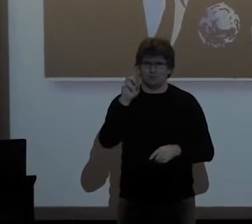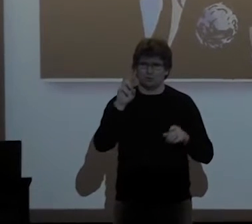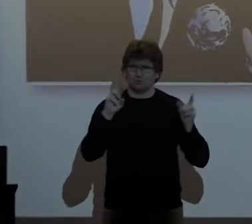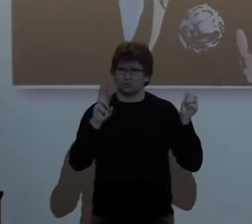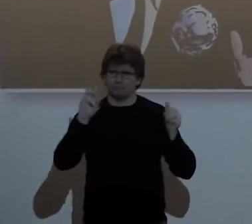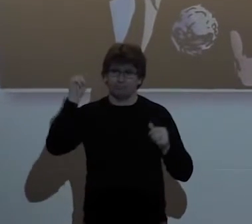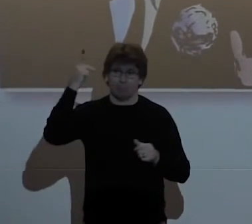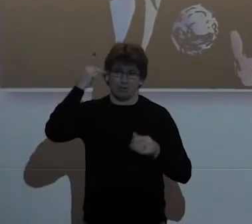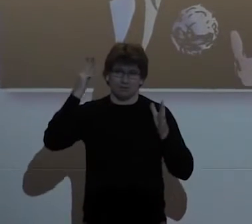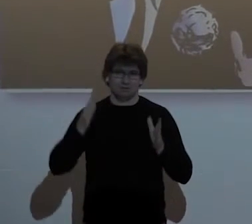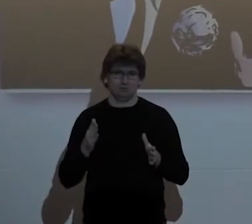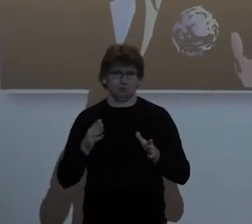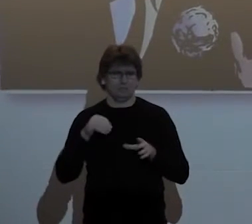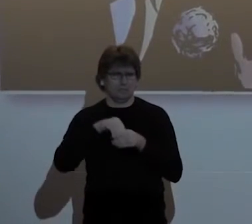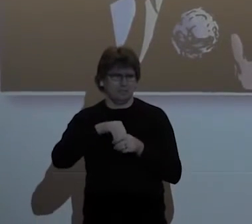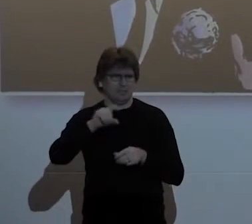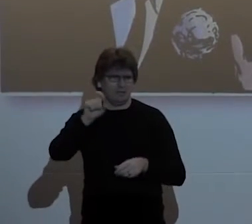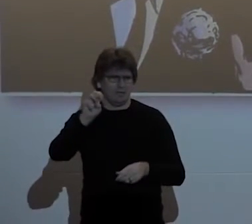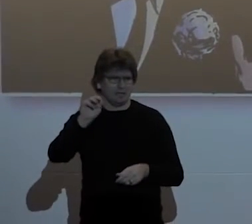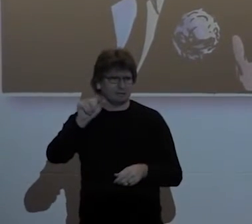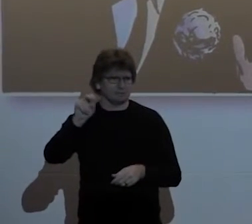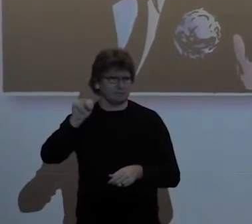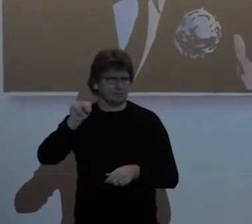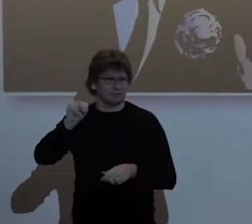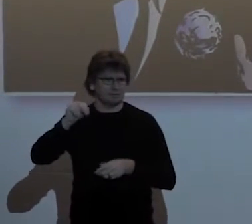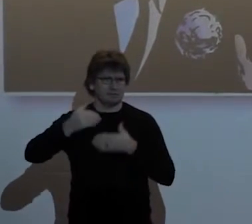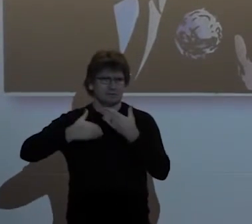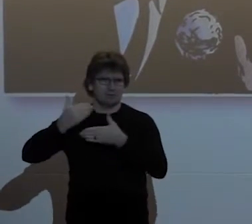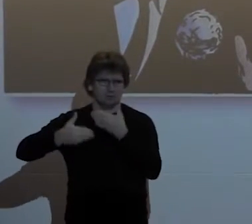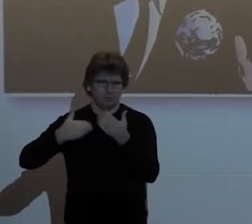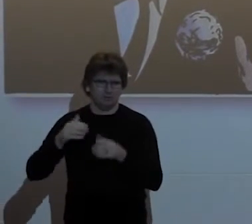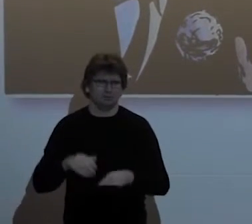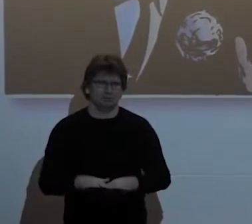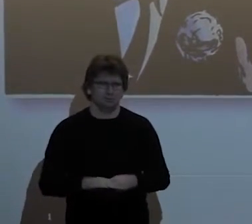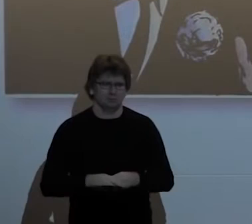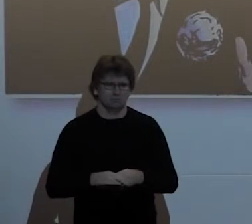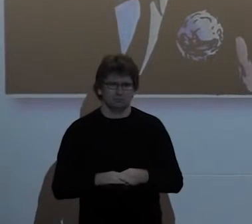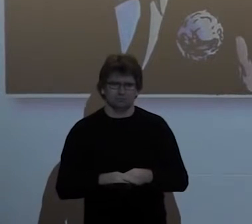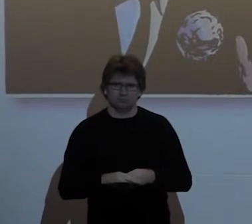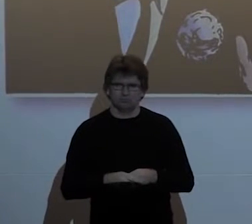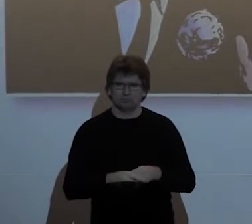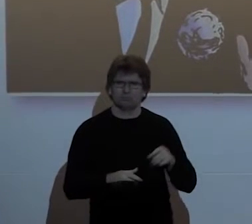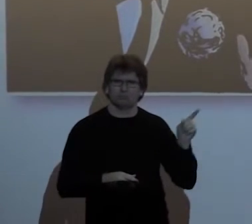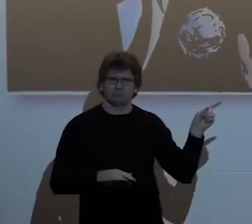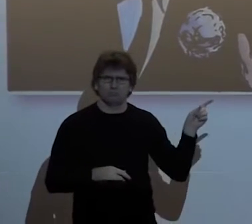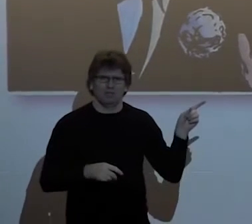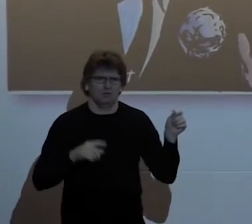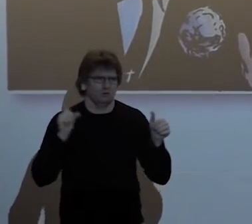Some of you might be familiar with William Stryker. He's a politician in the X-Men series.